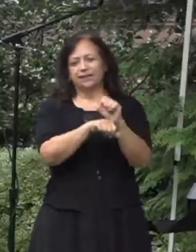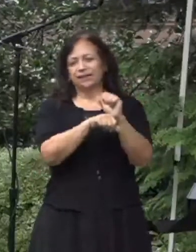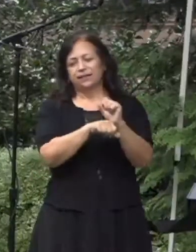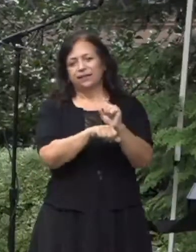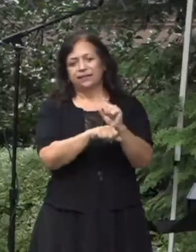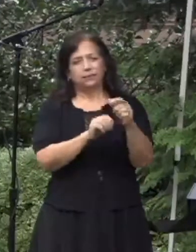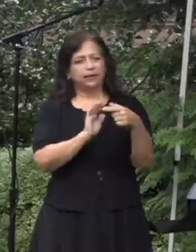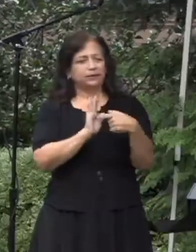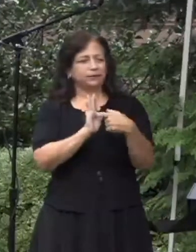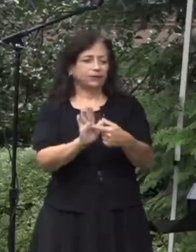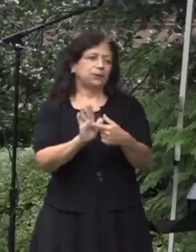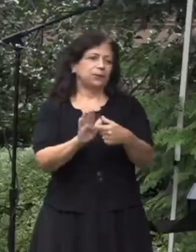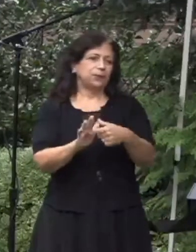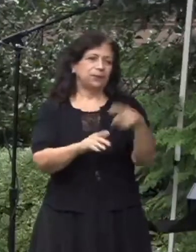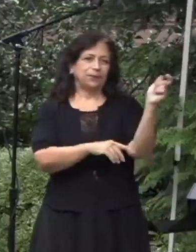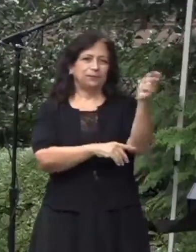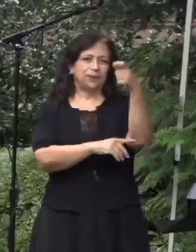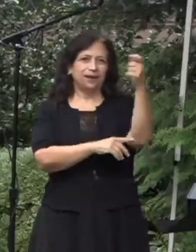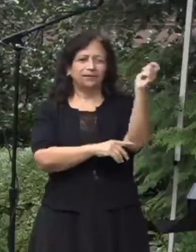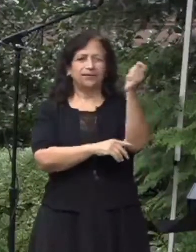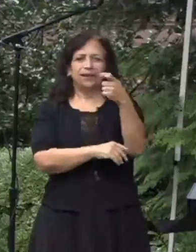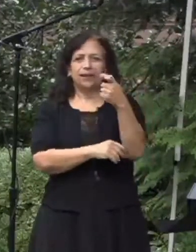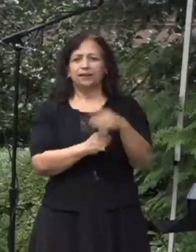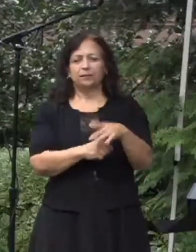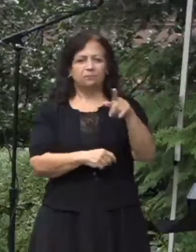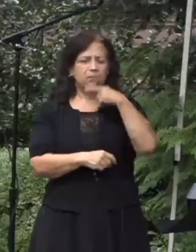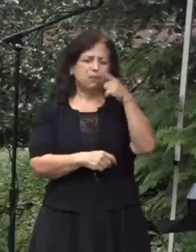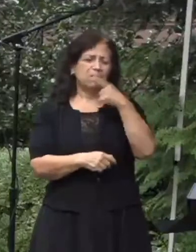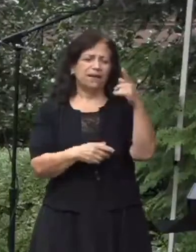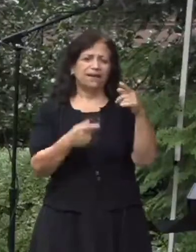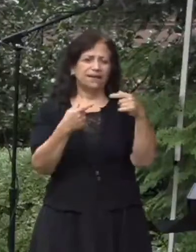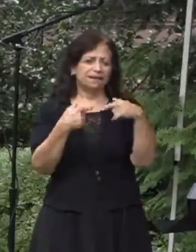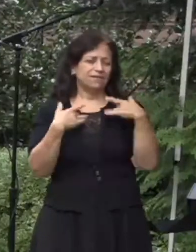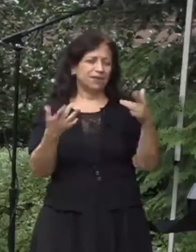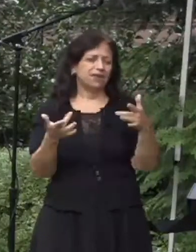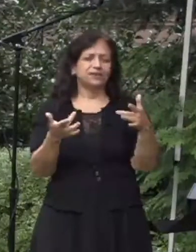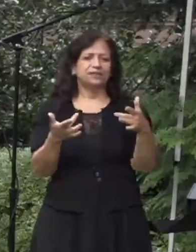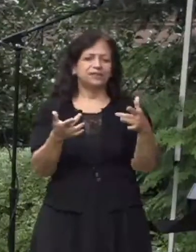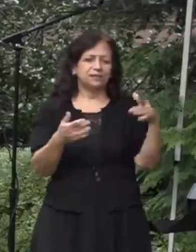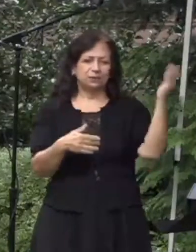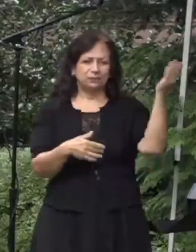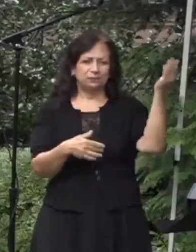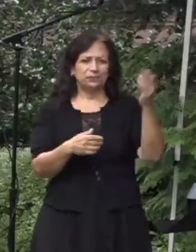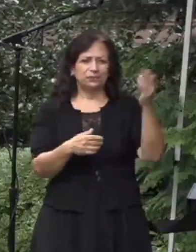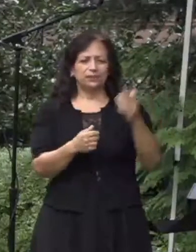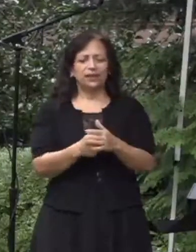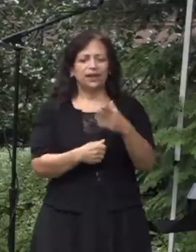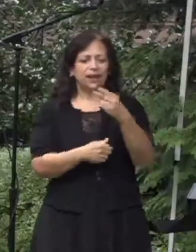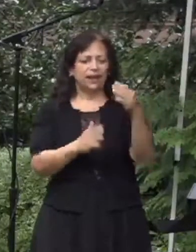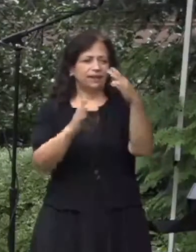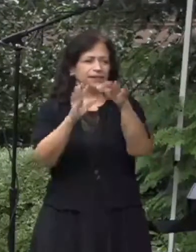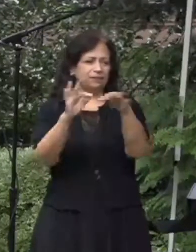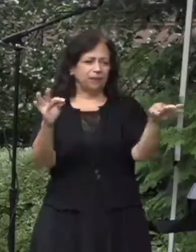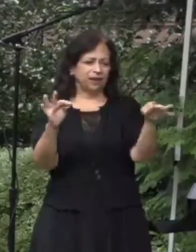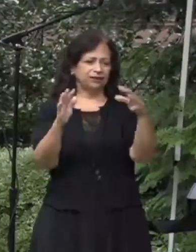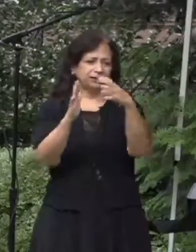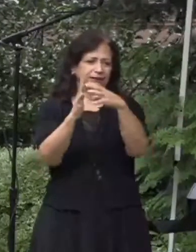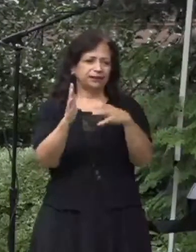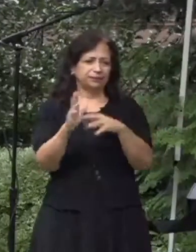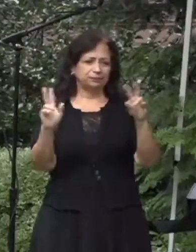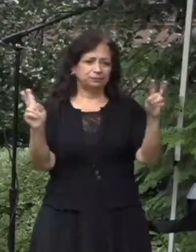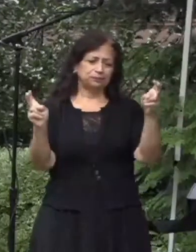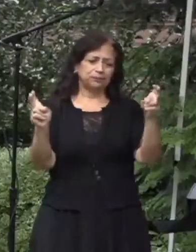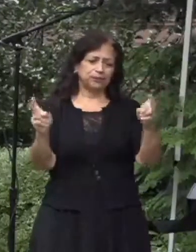waved at sporting and major public events, and this passage has even